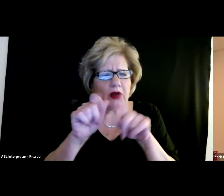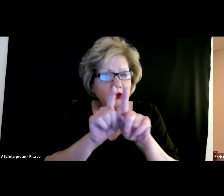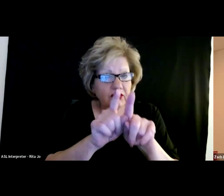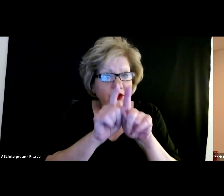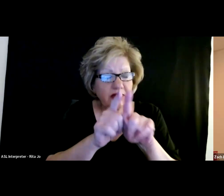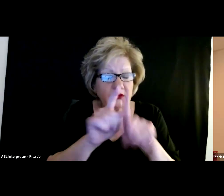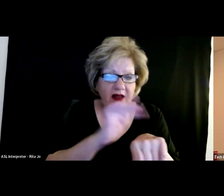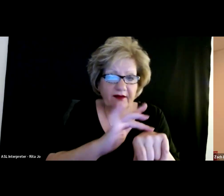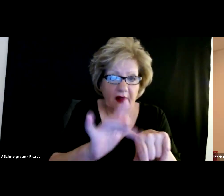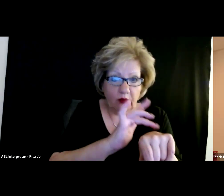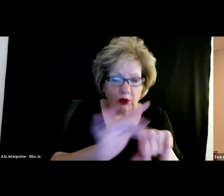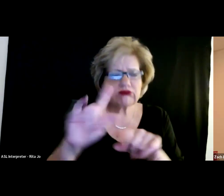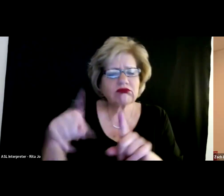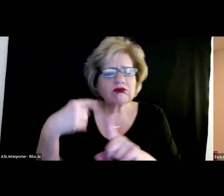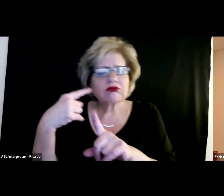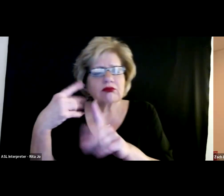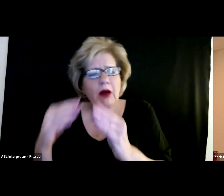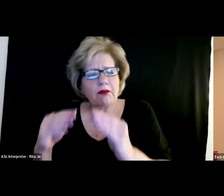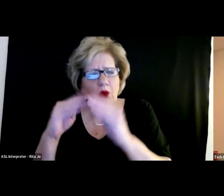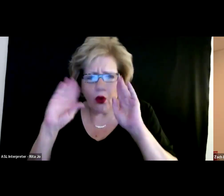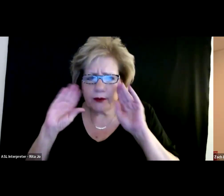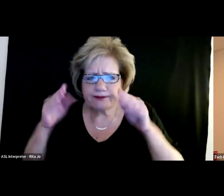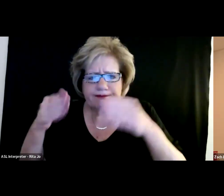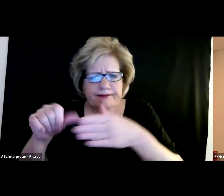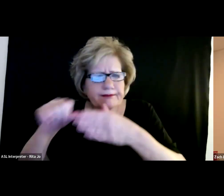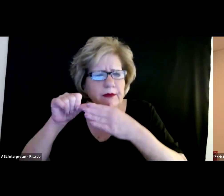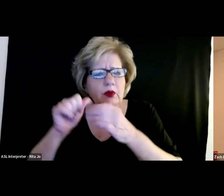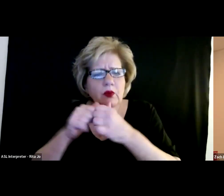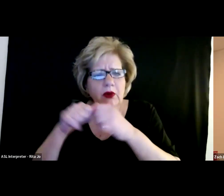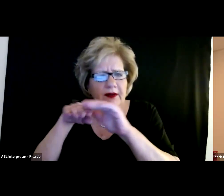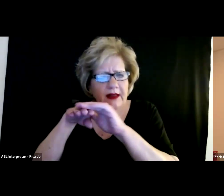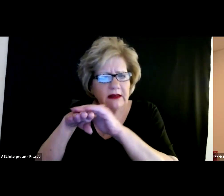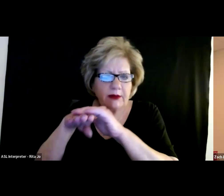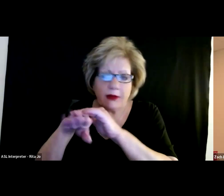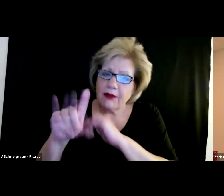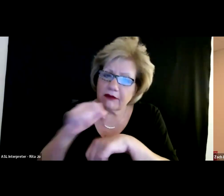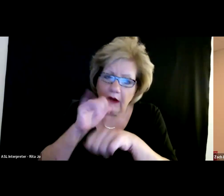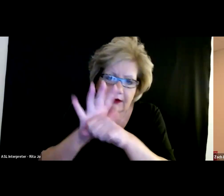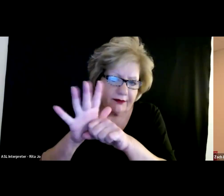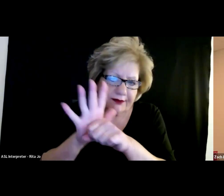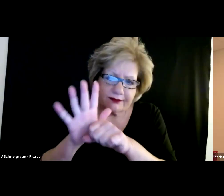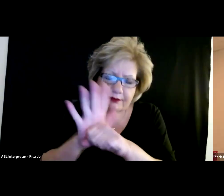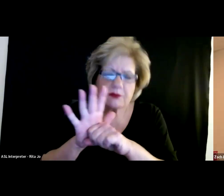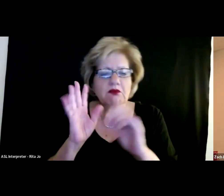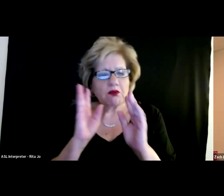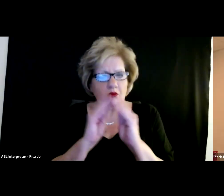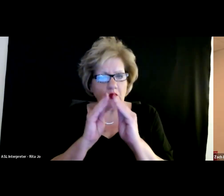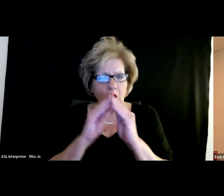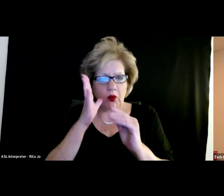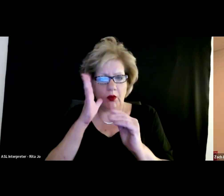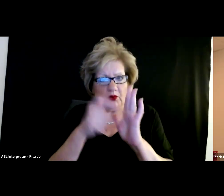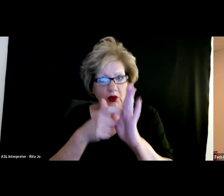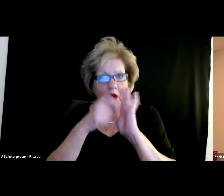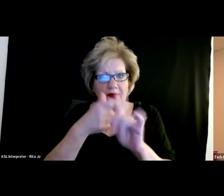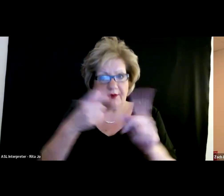a greater emphasis on accessibility, it's certainly not enough. Much more is going to be required of us to improve